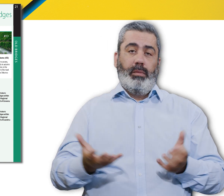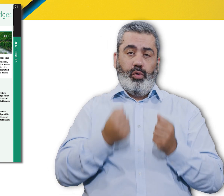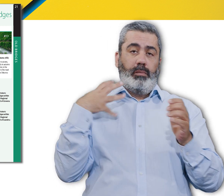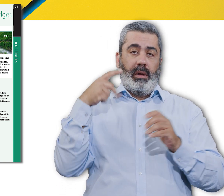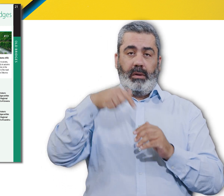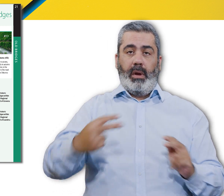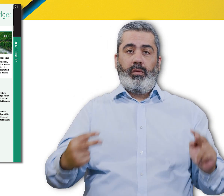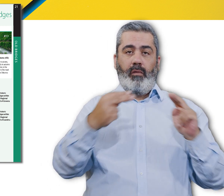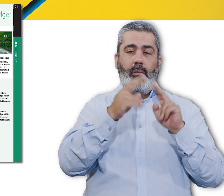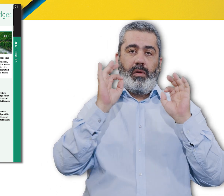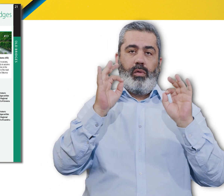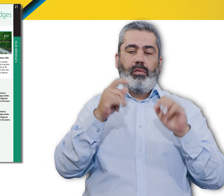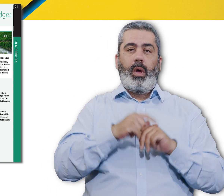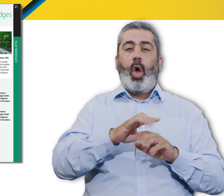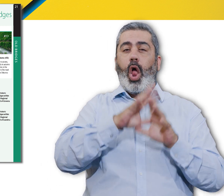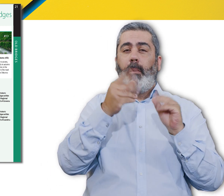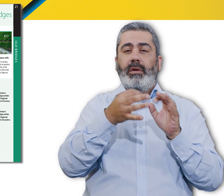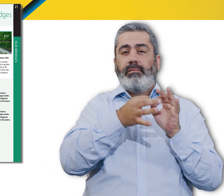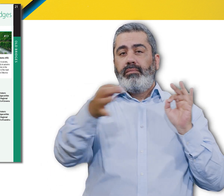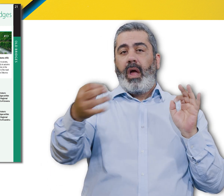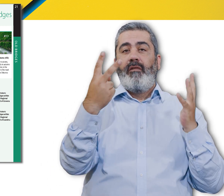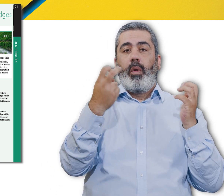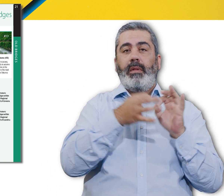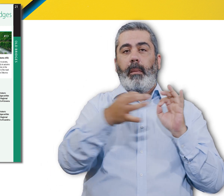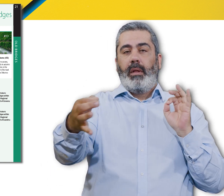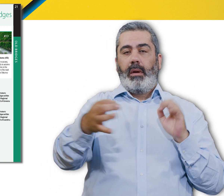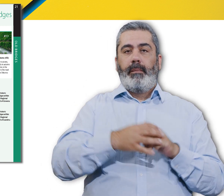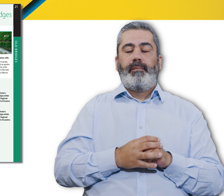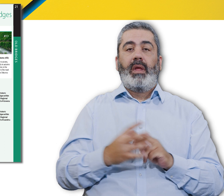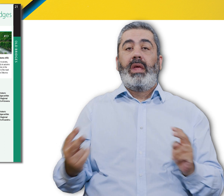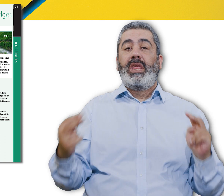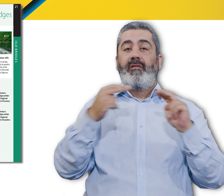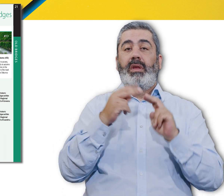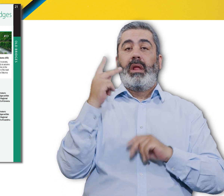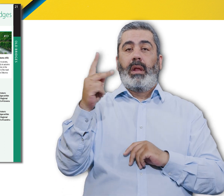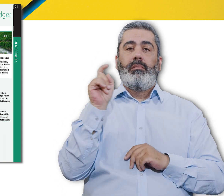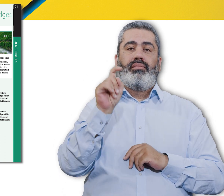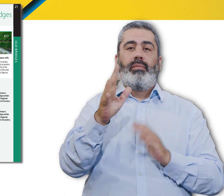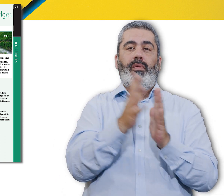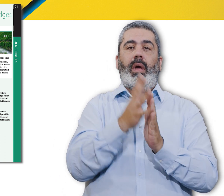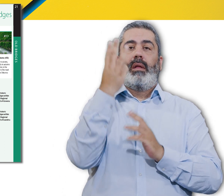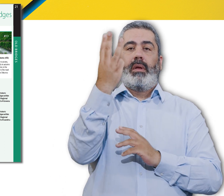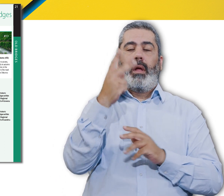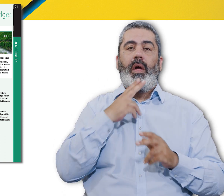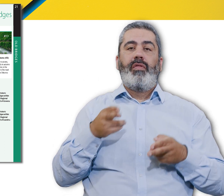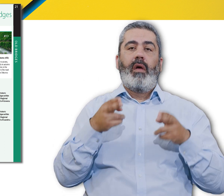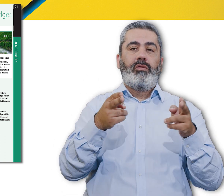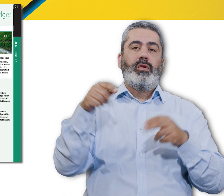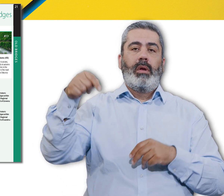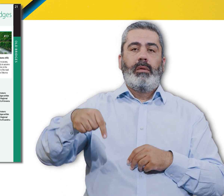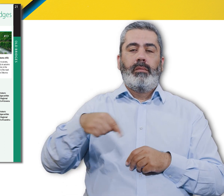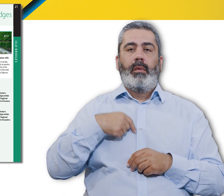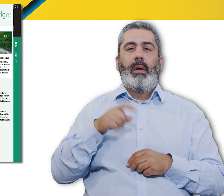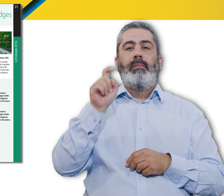span, 15 m, of the surviving bridges of Macedonia, total length 70 m. Kakila Bridge, number